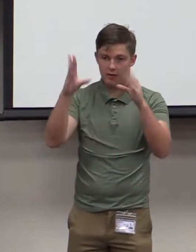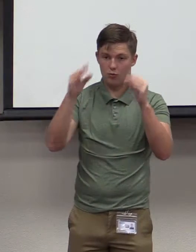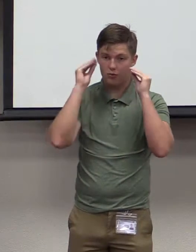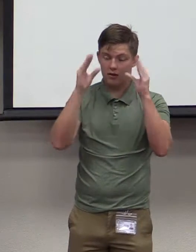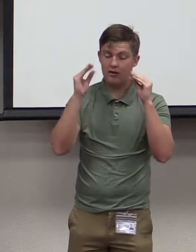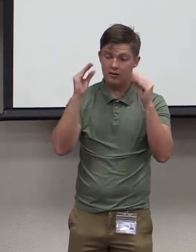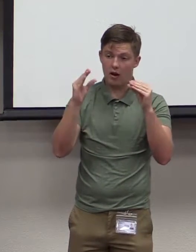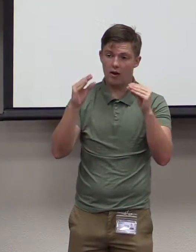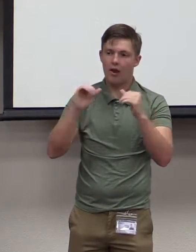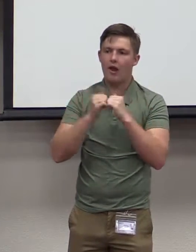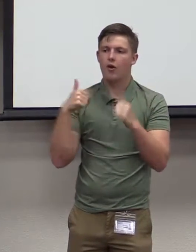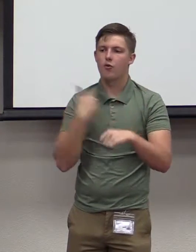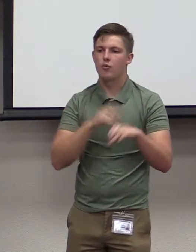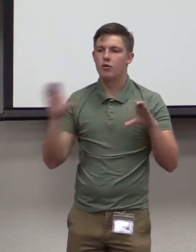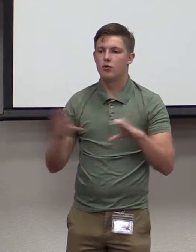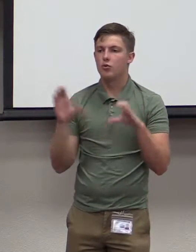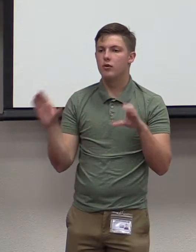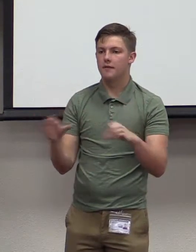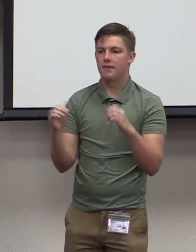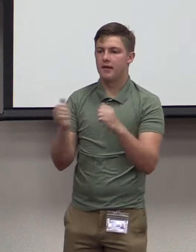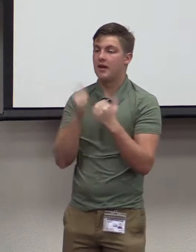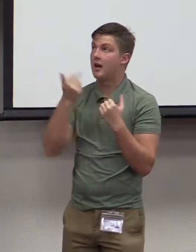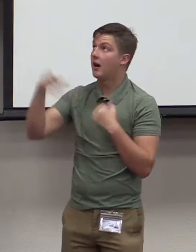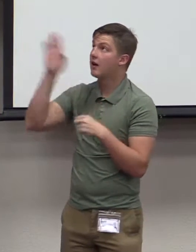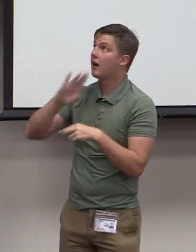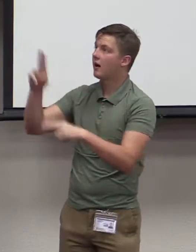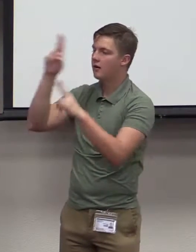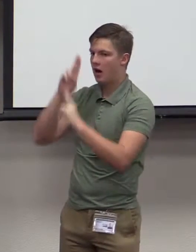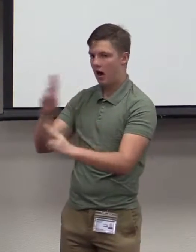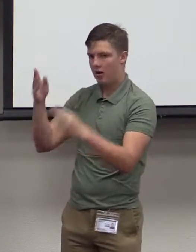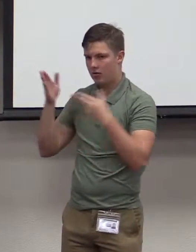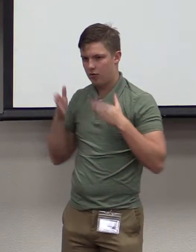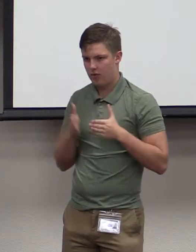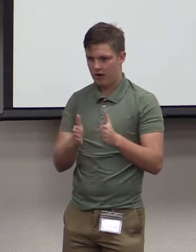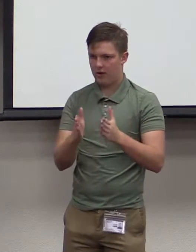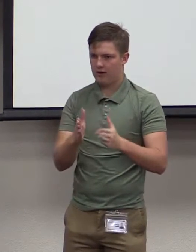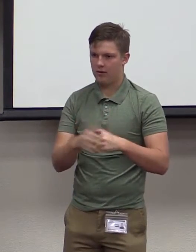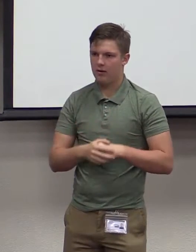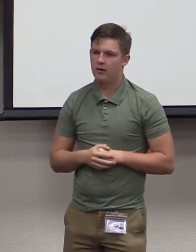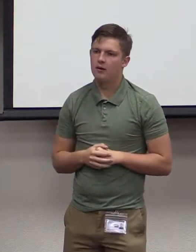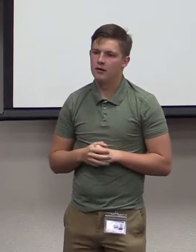do we handle those things in a God-honoring manner.